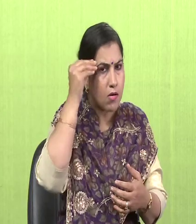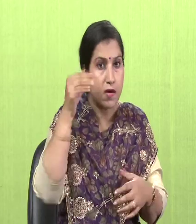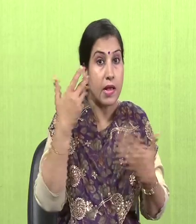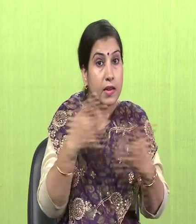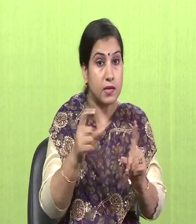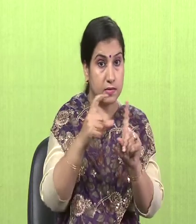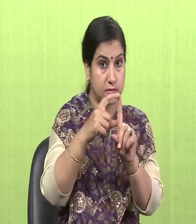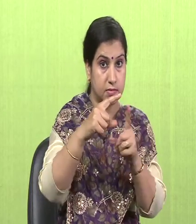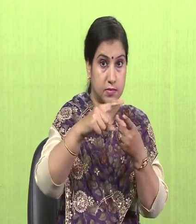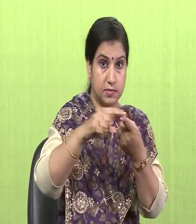democracy.